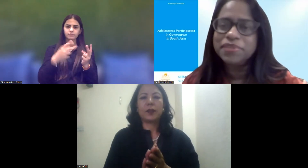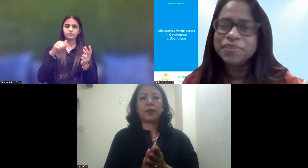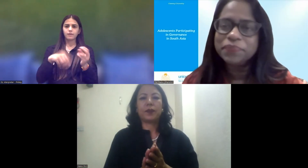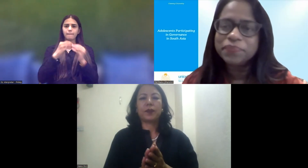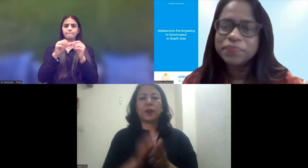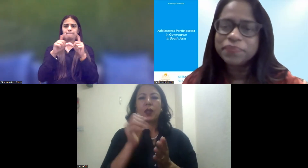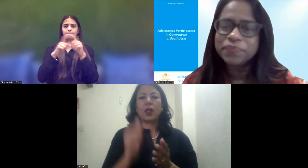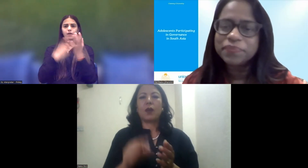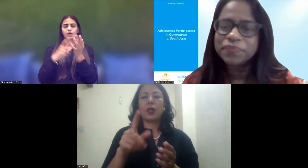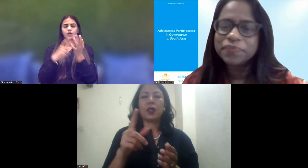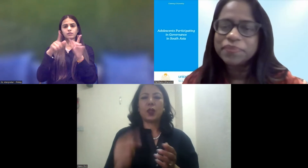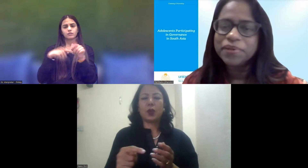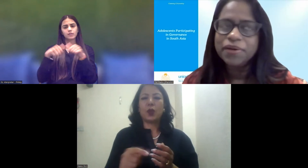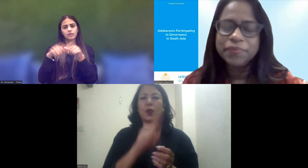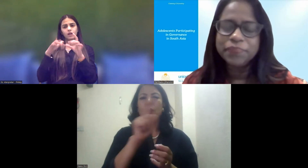engagement?